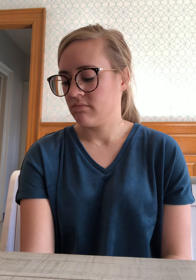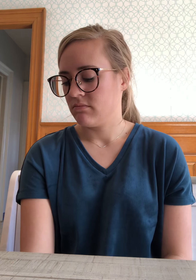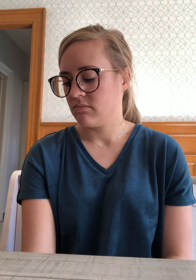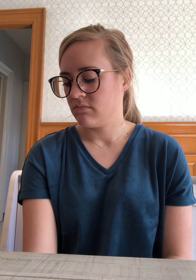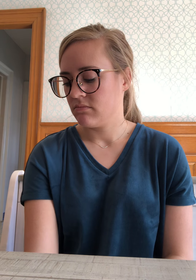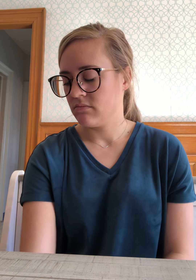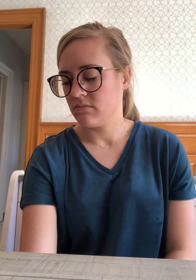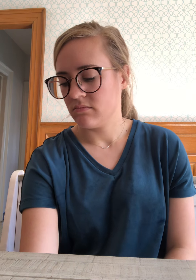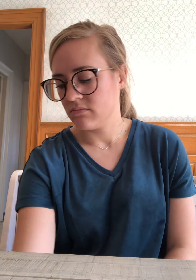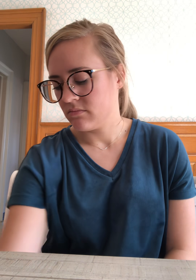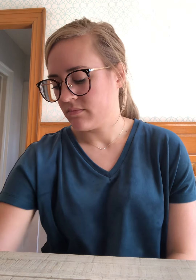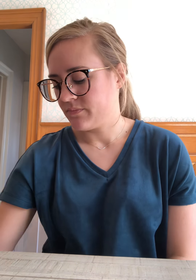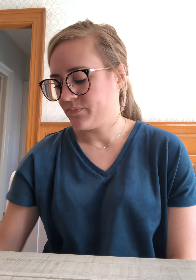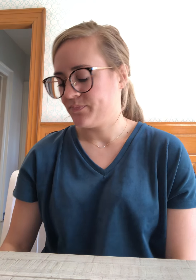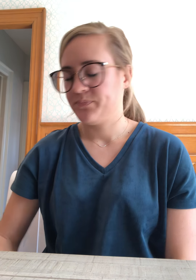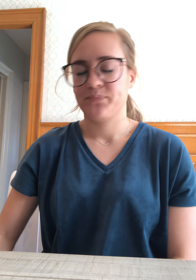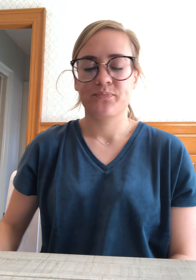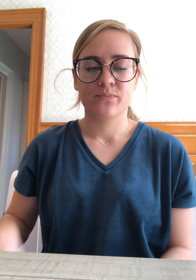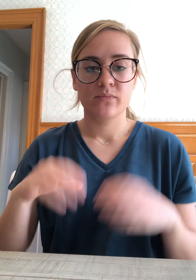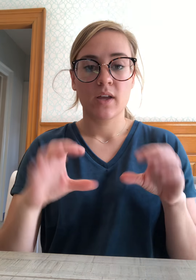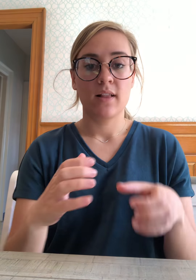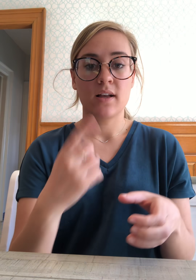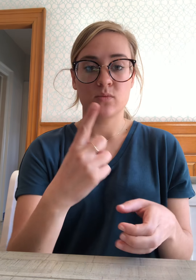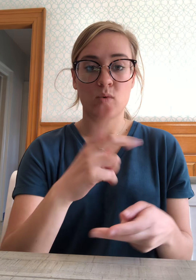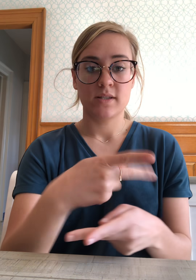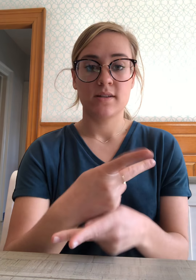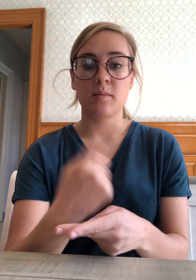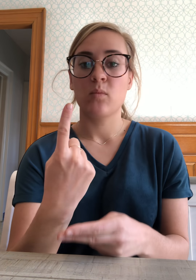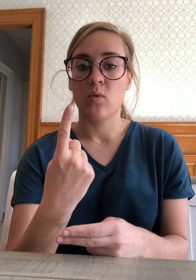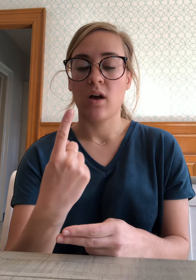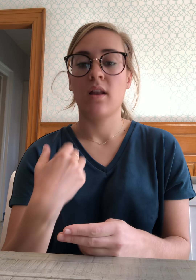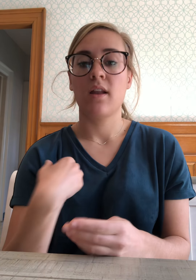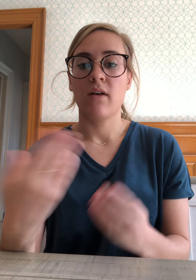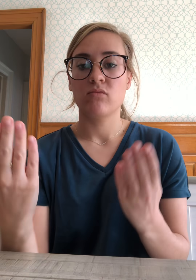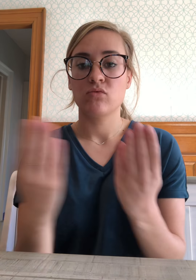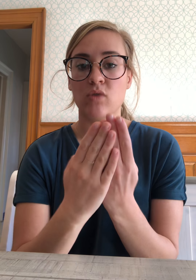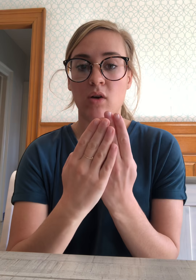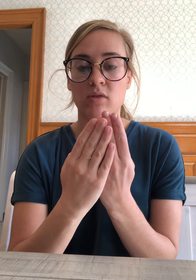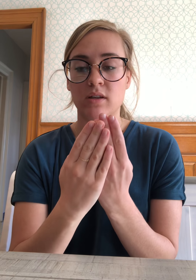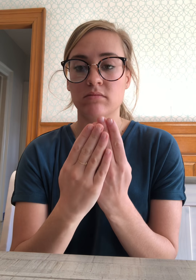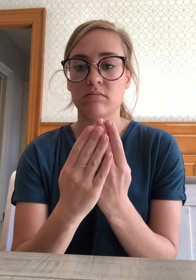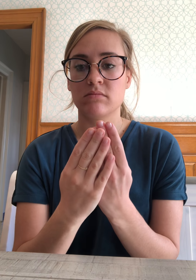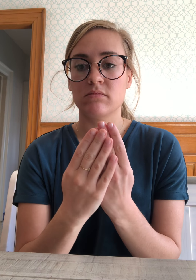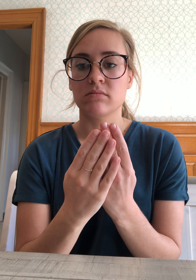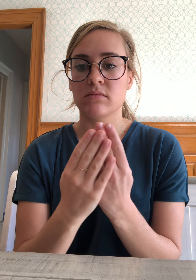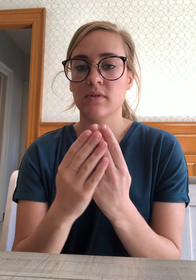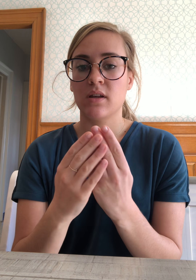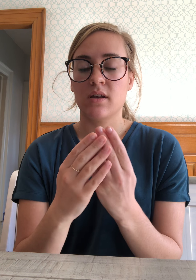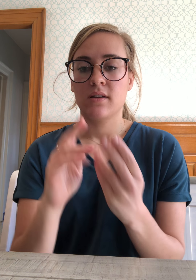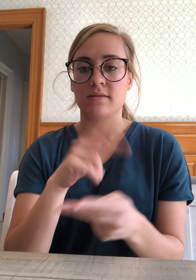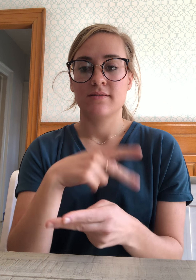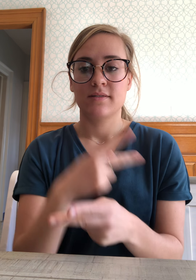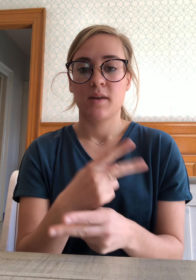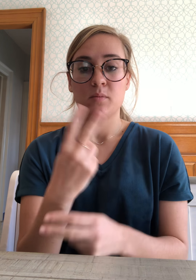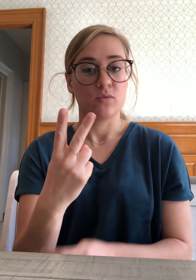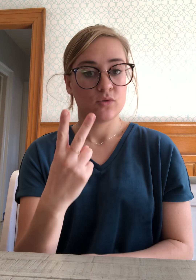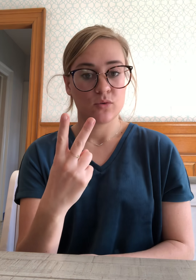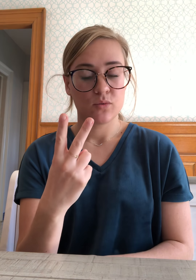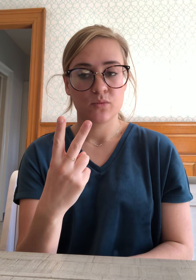Class 1, type 1, we're talking about crowding. Type 2, protrusion or spacing.